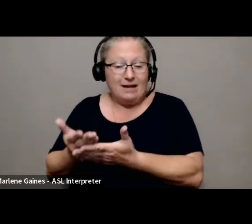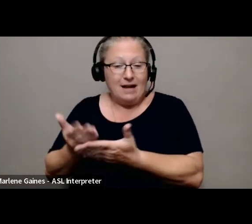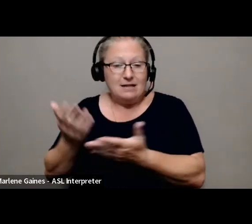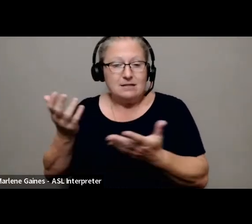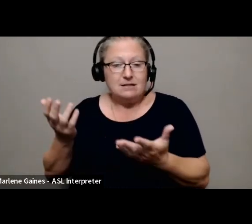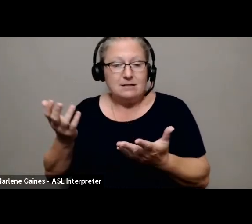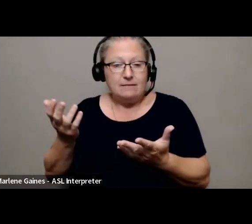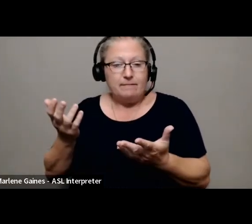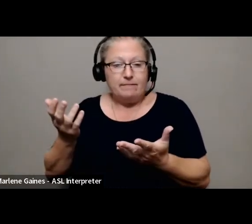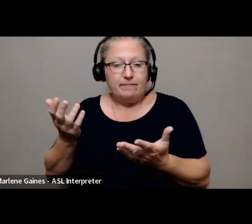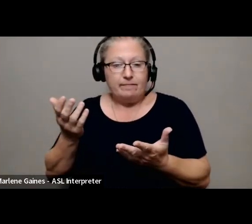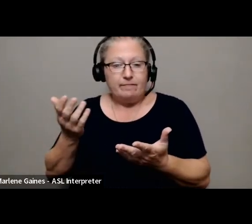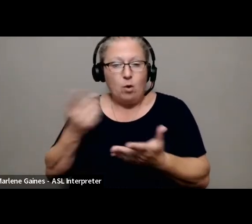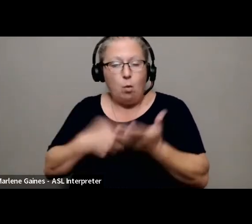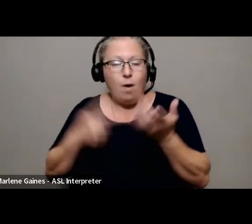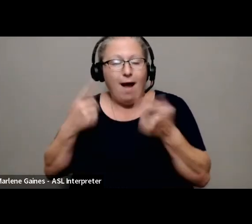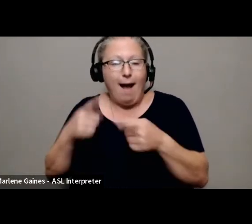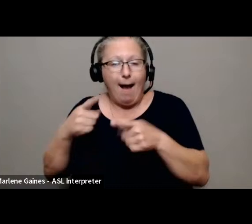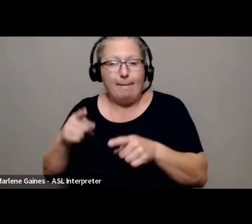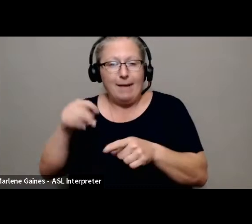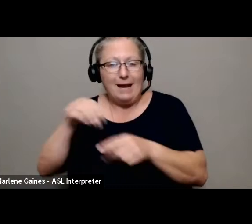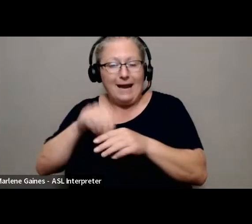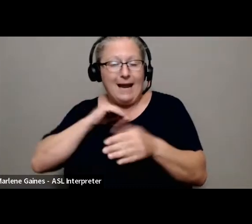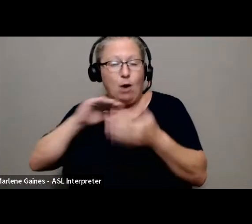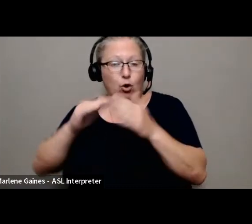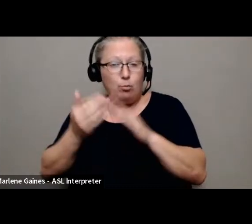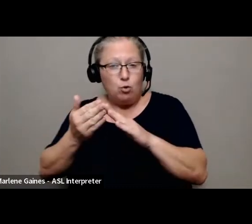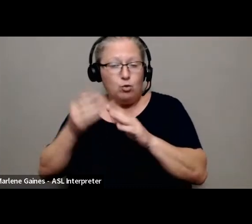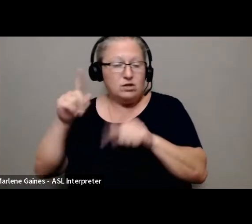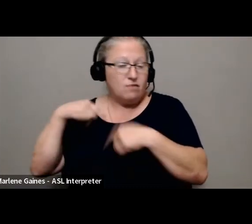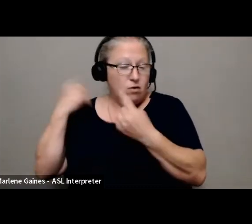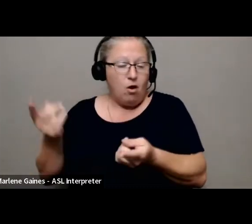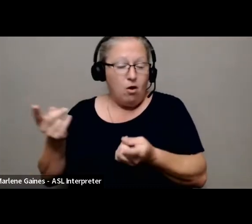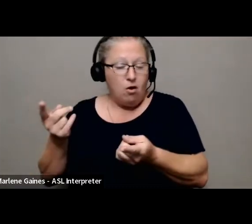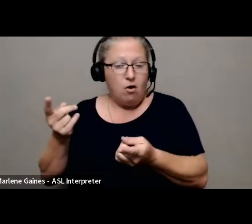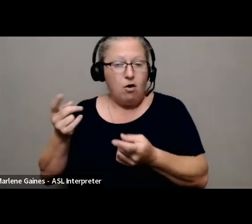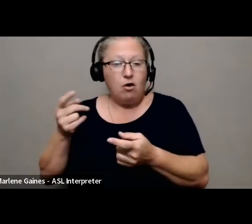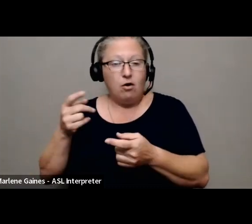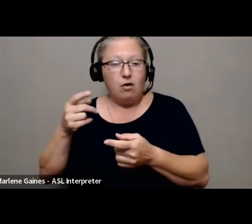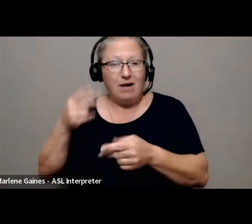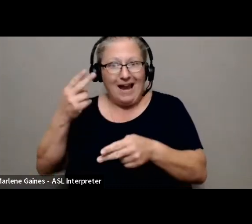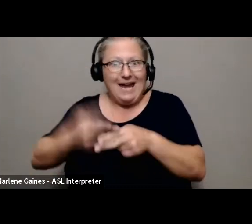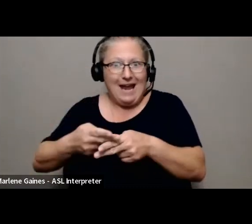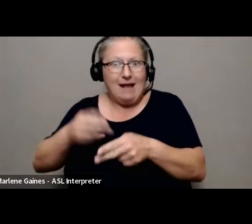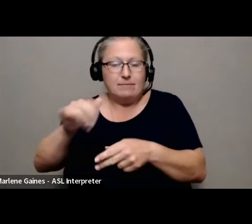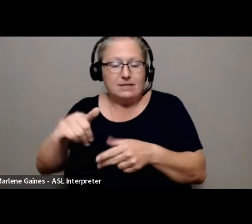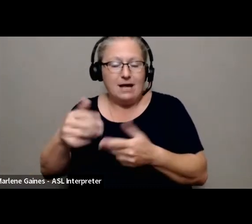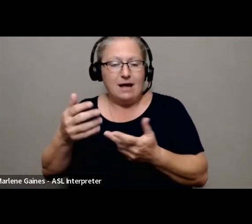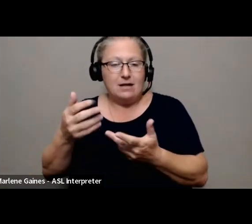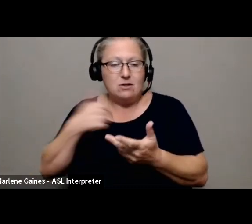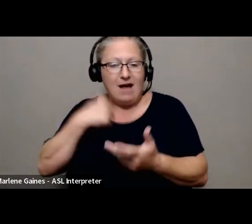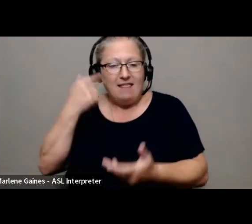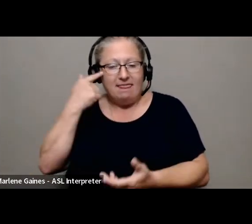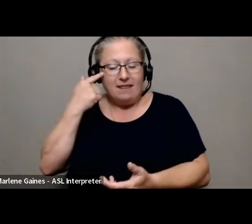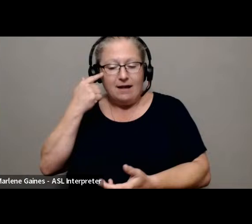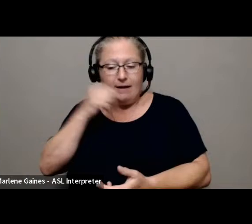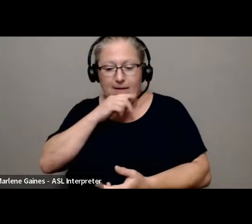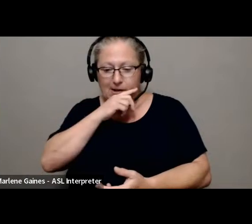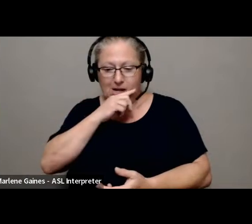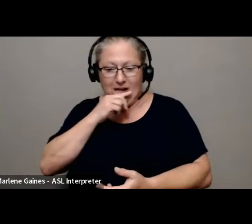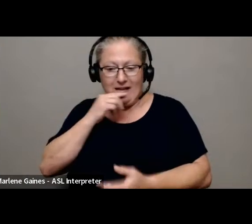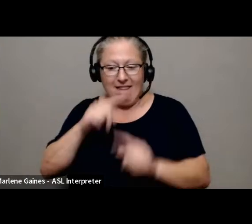the things that have happened to our communities for so long. It actually names it. So I think